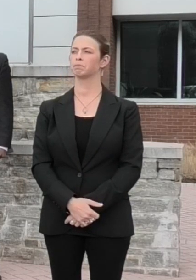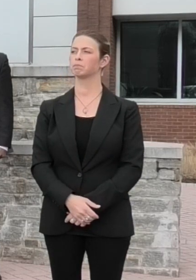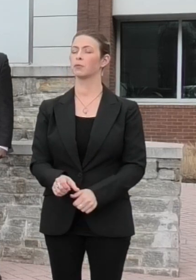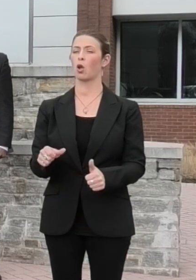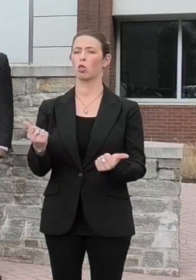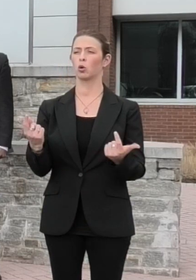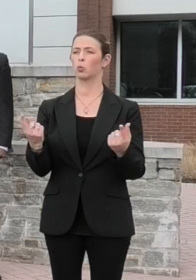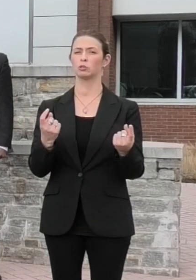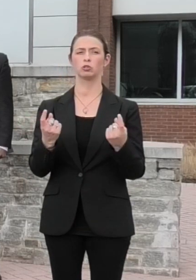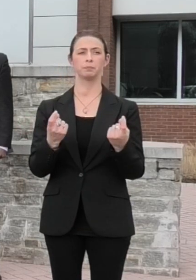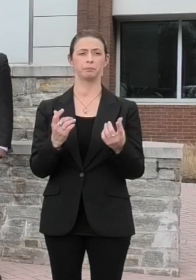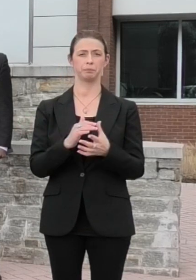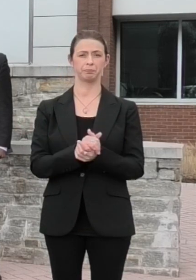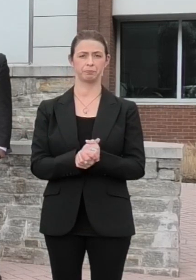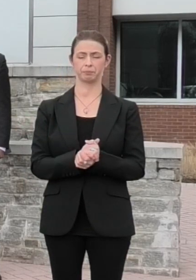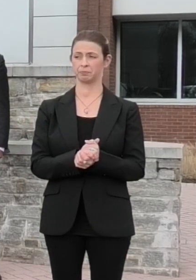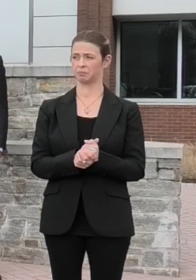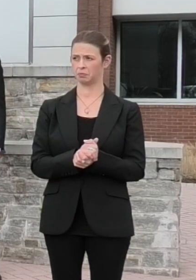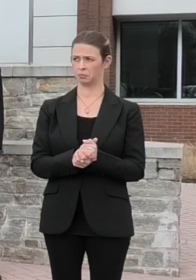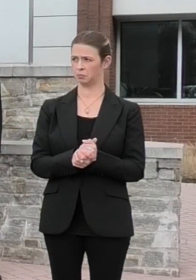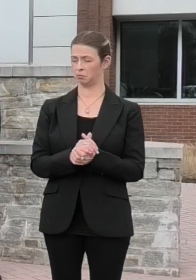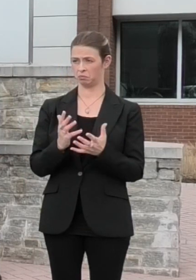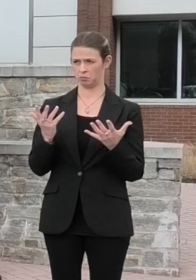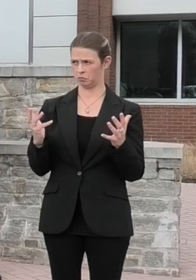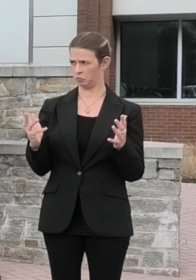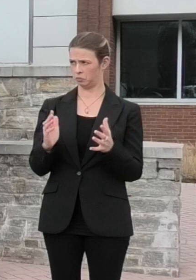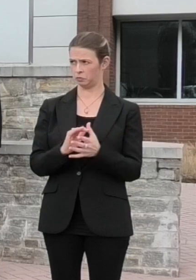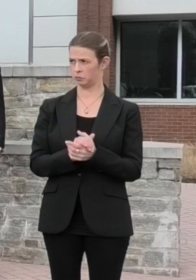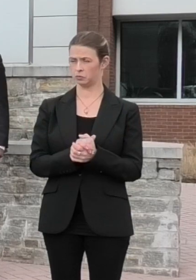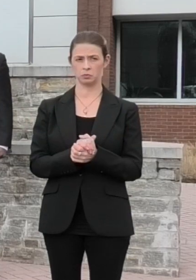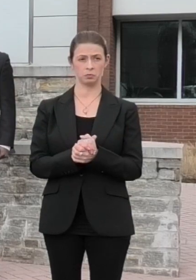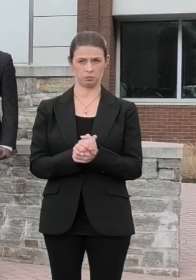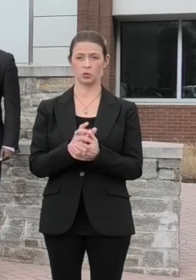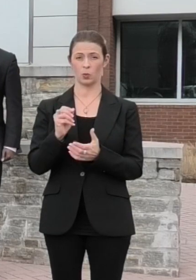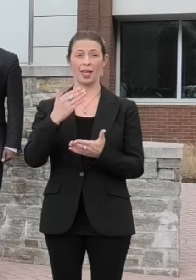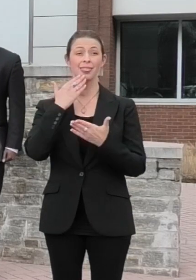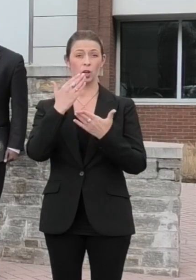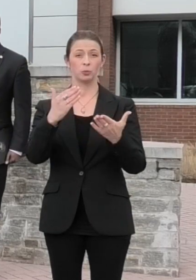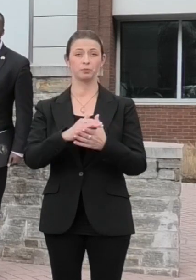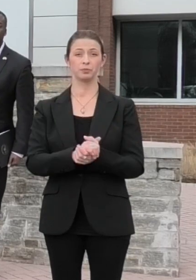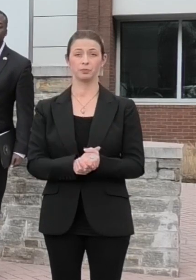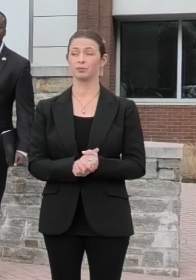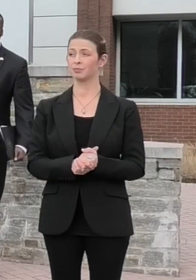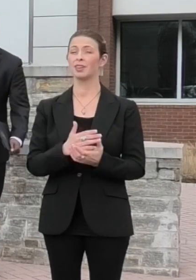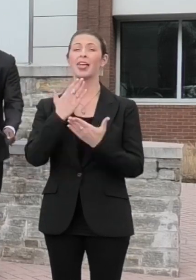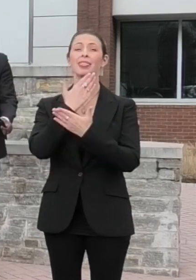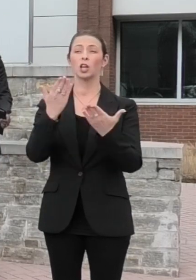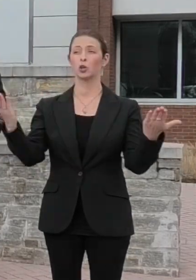Is that it? No other questions? Thank you. Thank you.